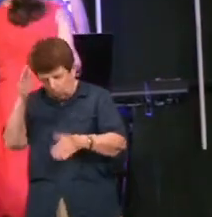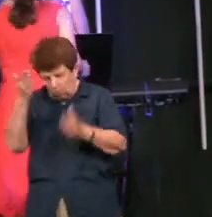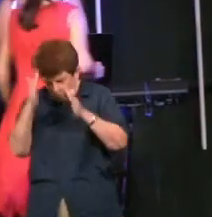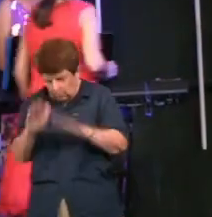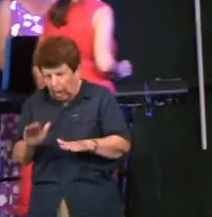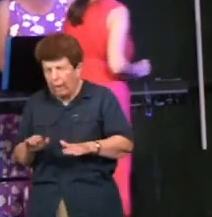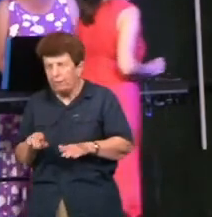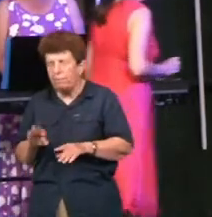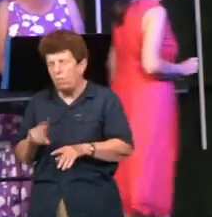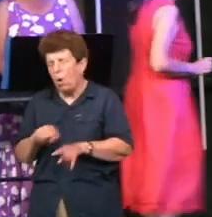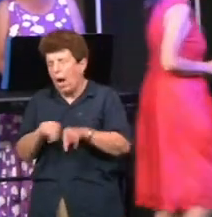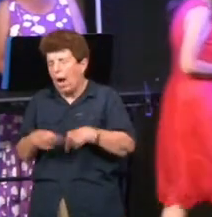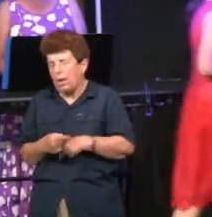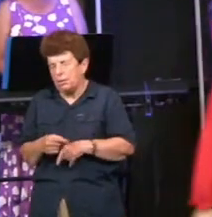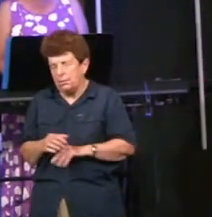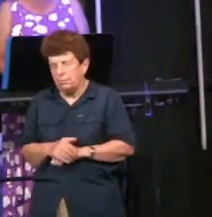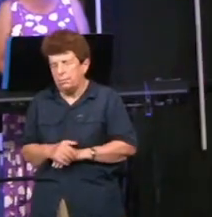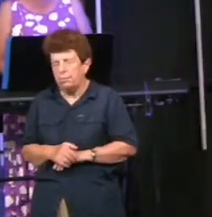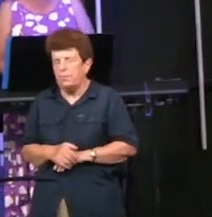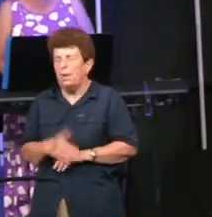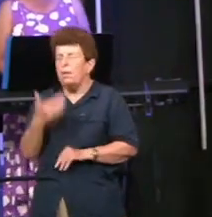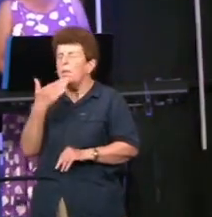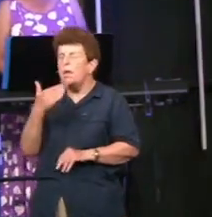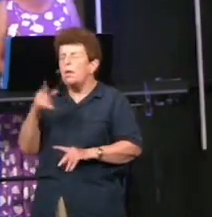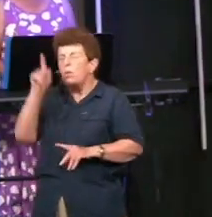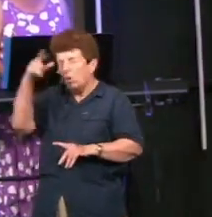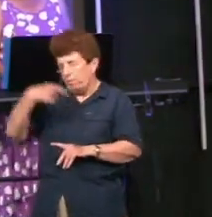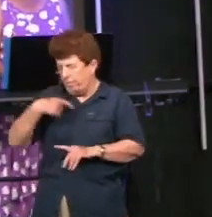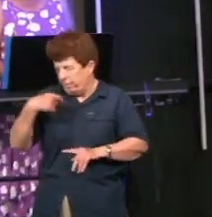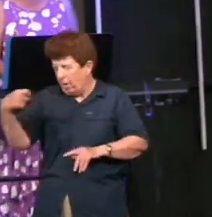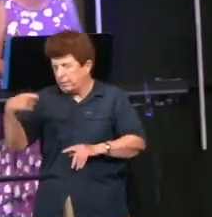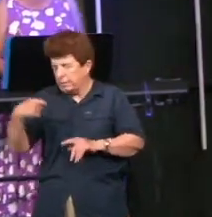We thank you that you invite us